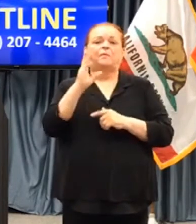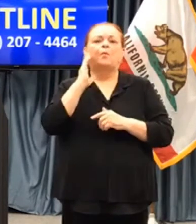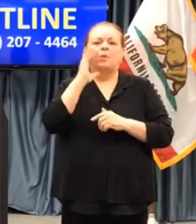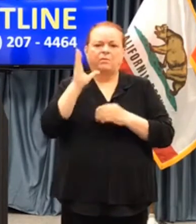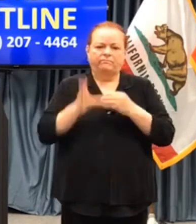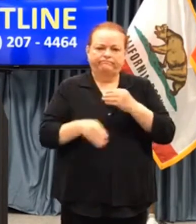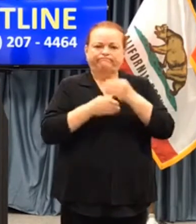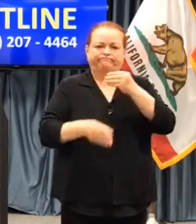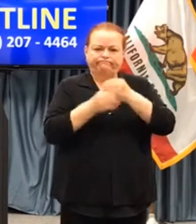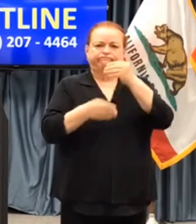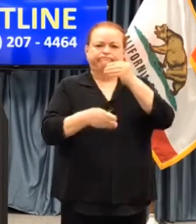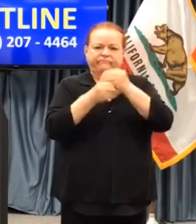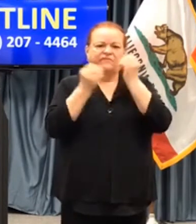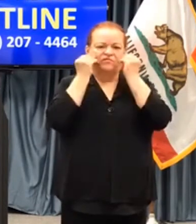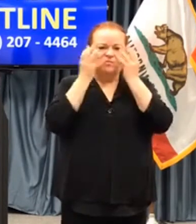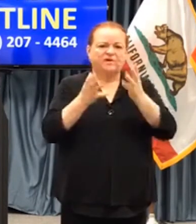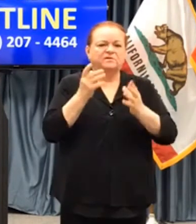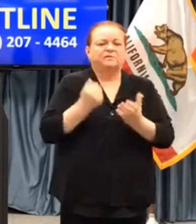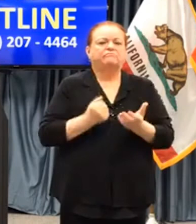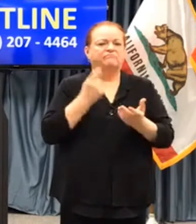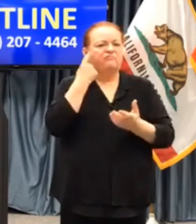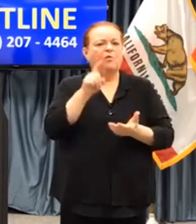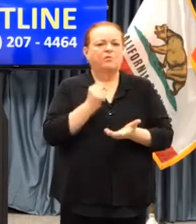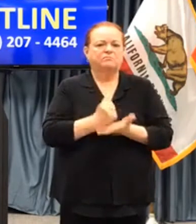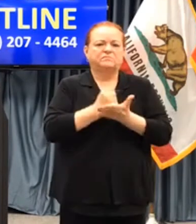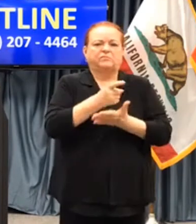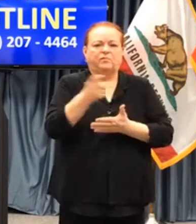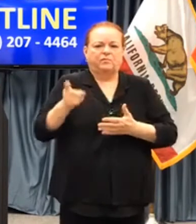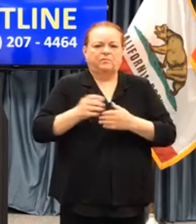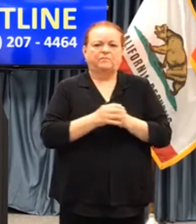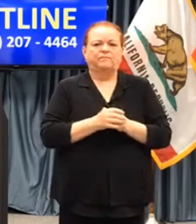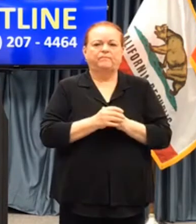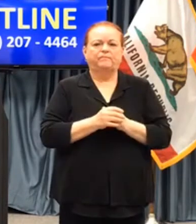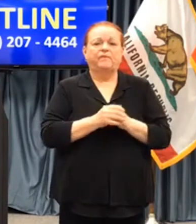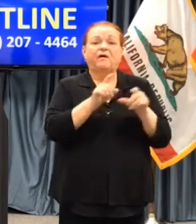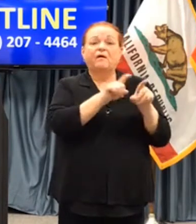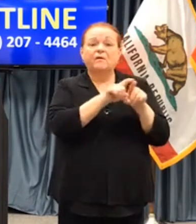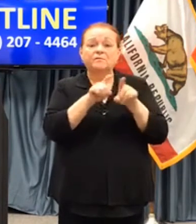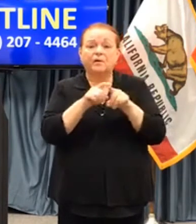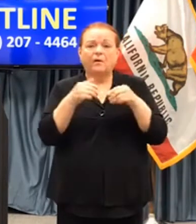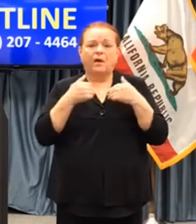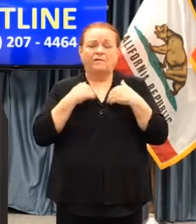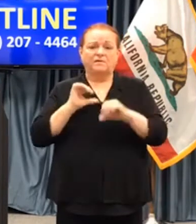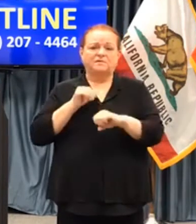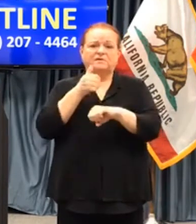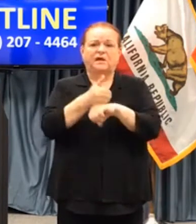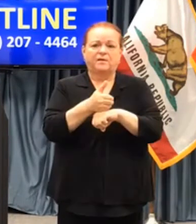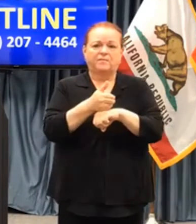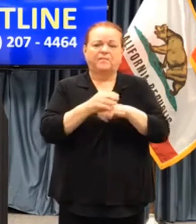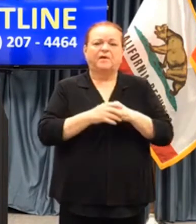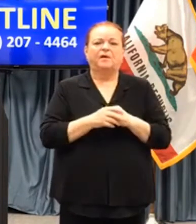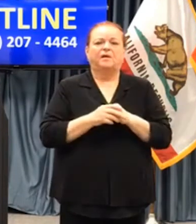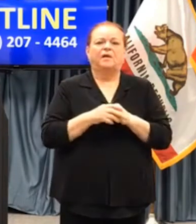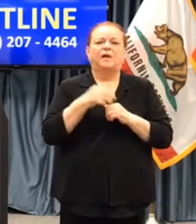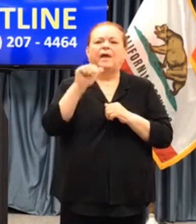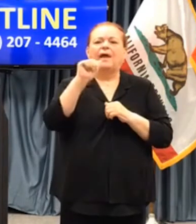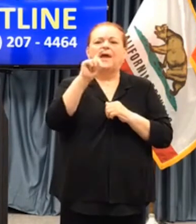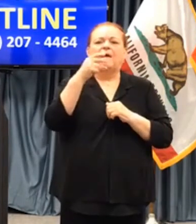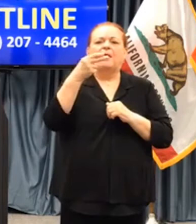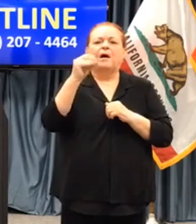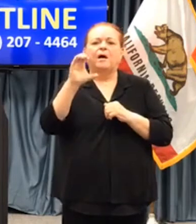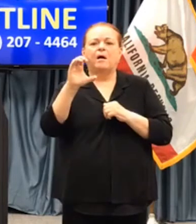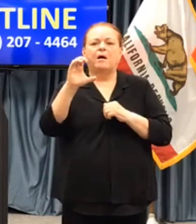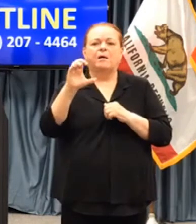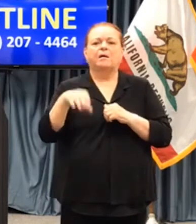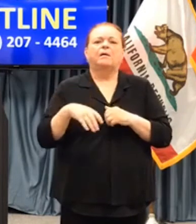better assist you. In addition to the website, I have launched a business ad hoc committee with Supervisor Don